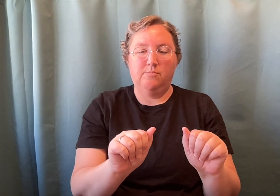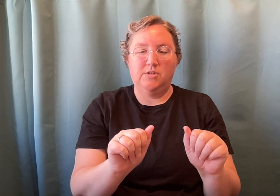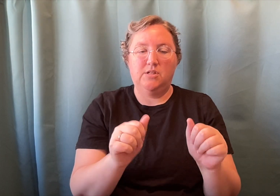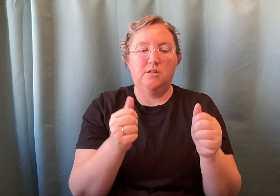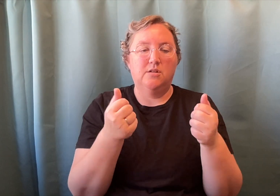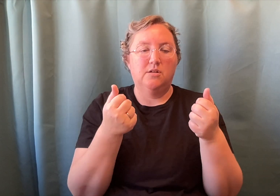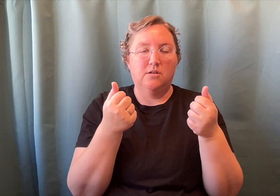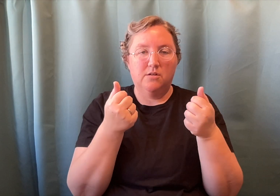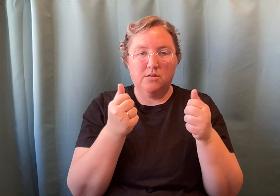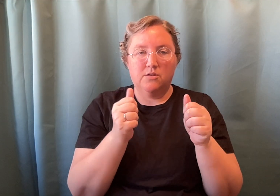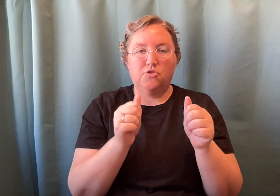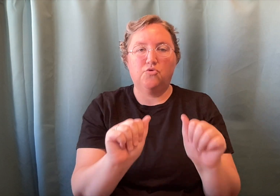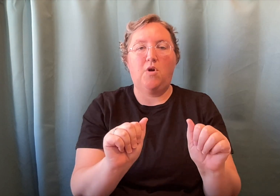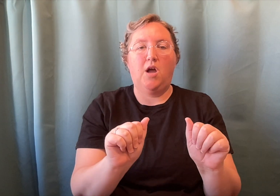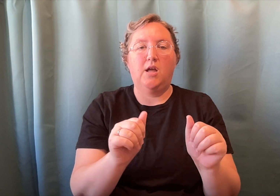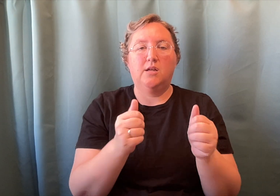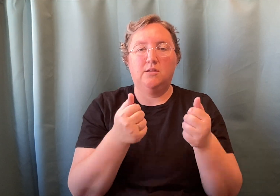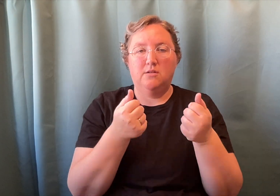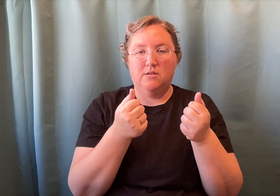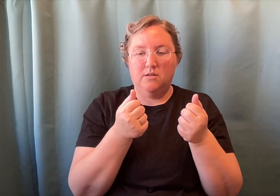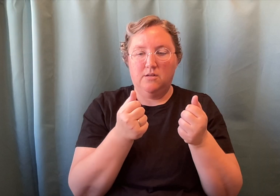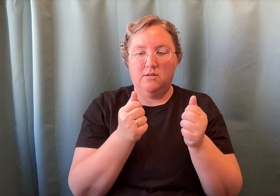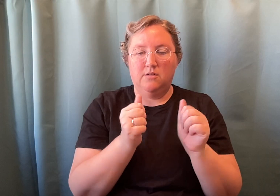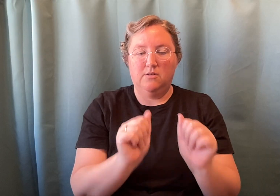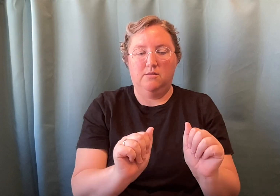Attempt, try.